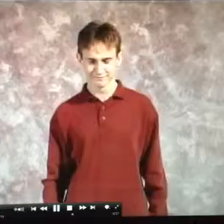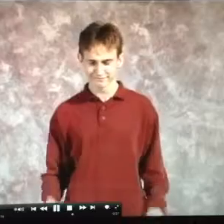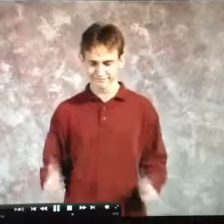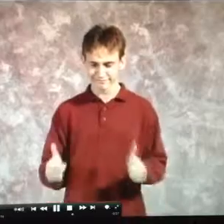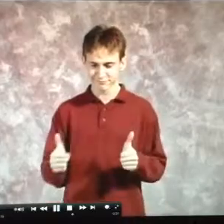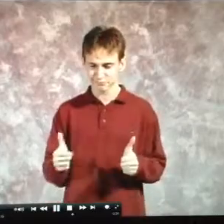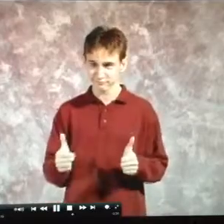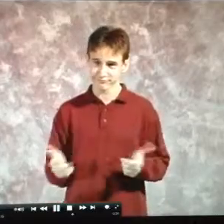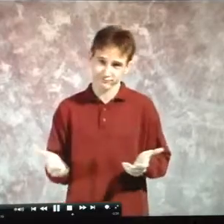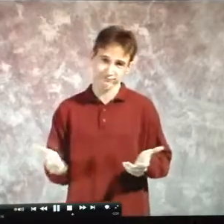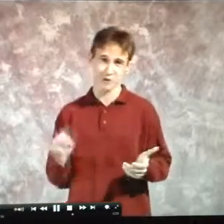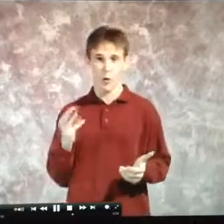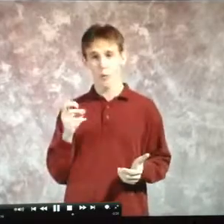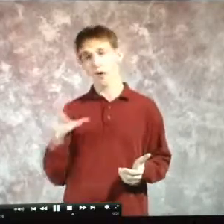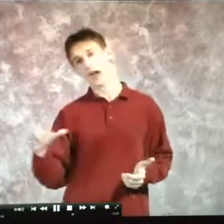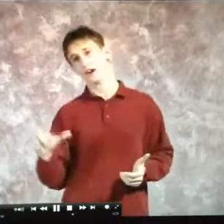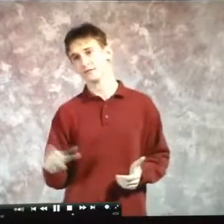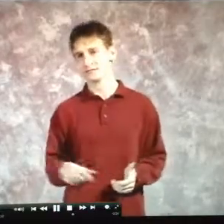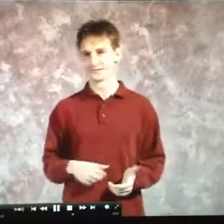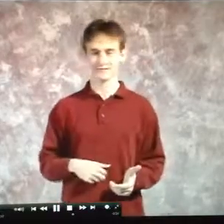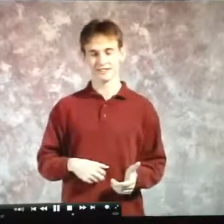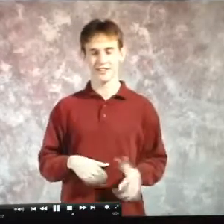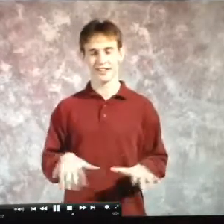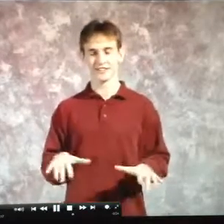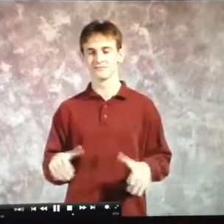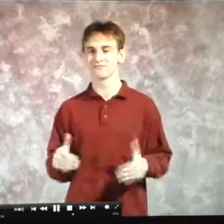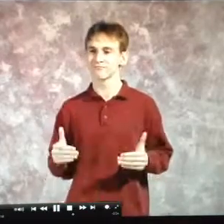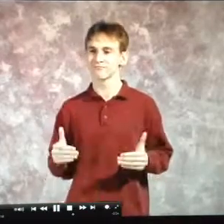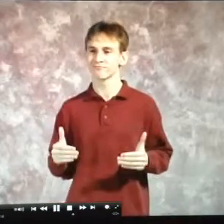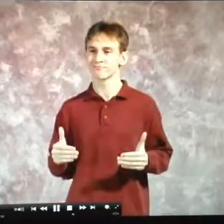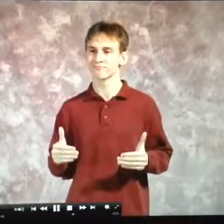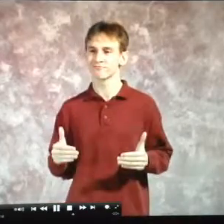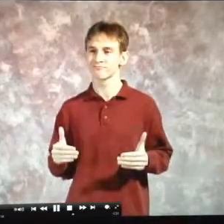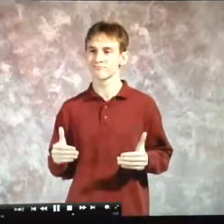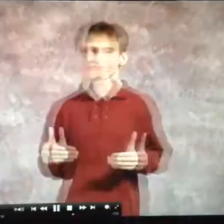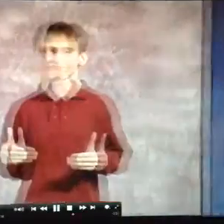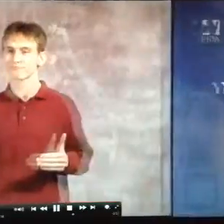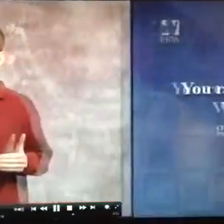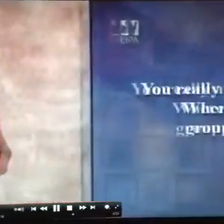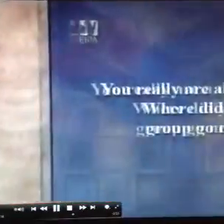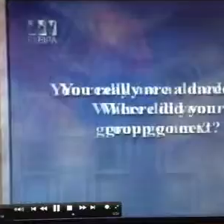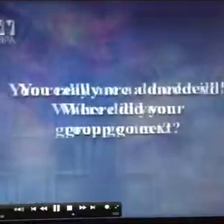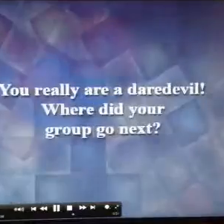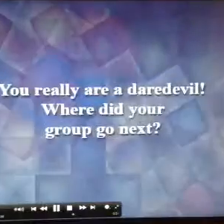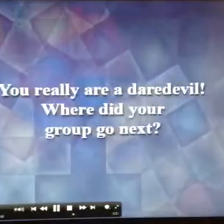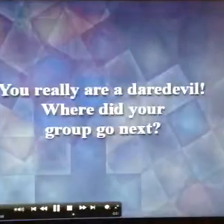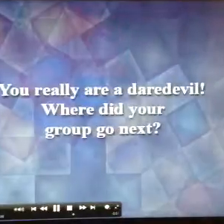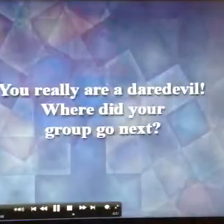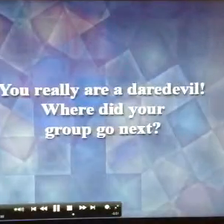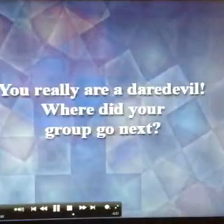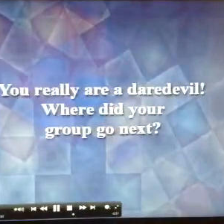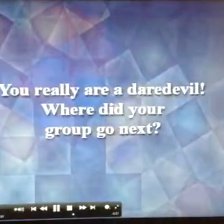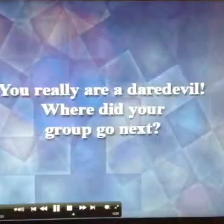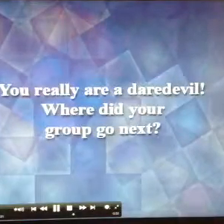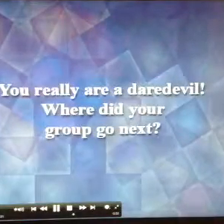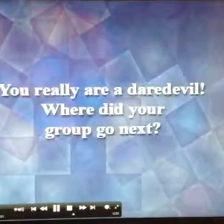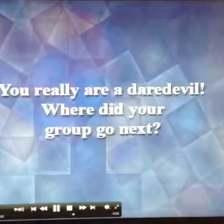There was one kid who was a wimp, so we were like, oh well, we had to roll the windows up. You really are a